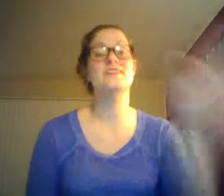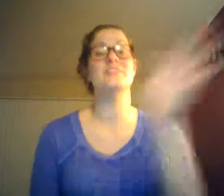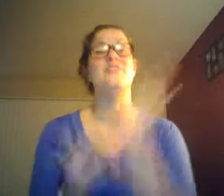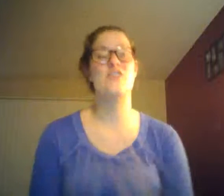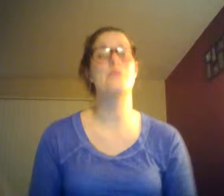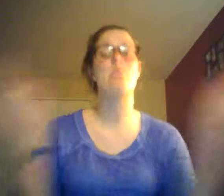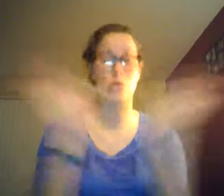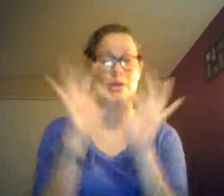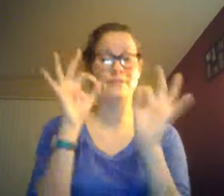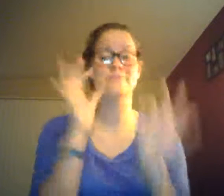Estuaries are important.